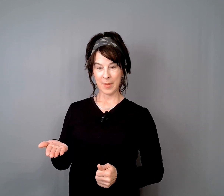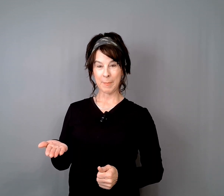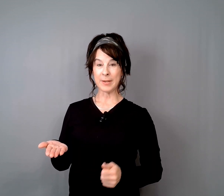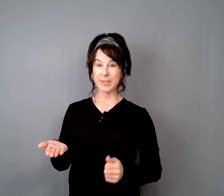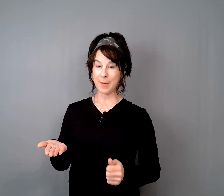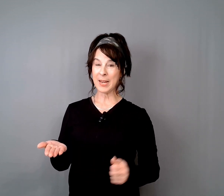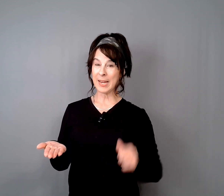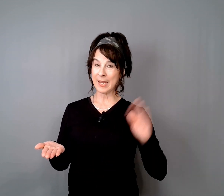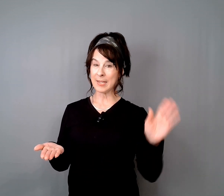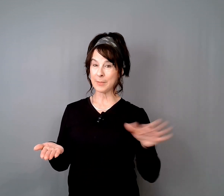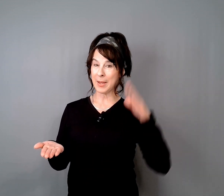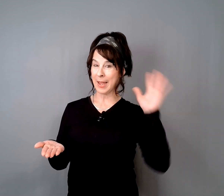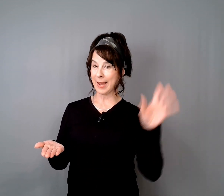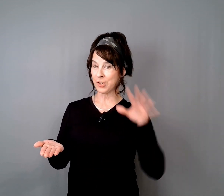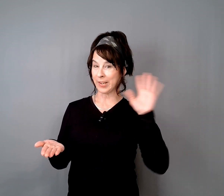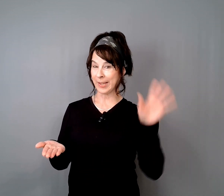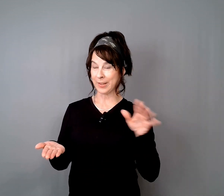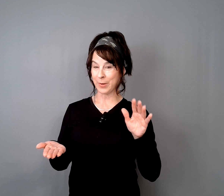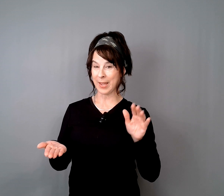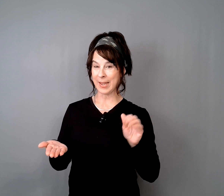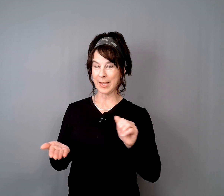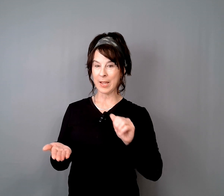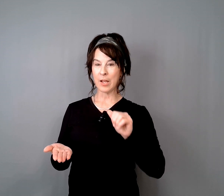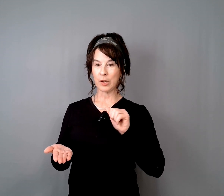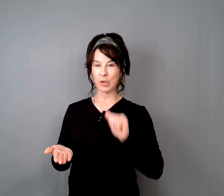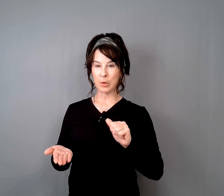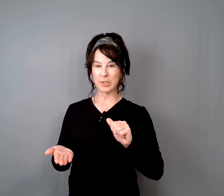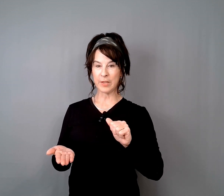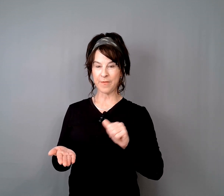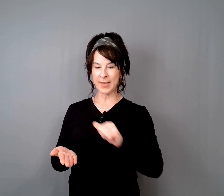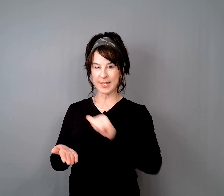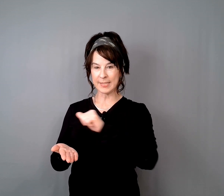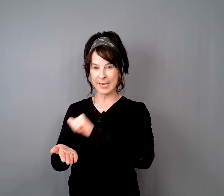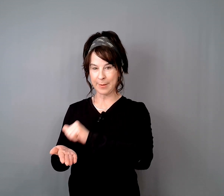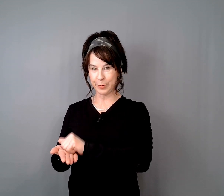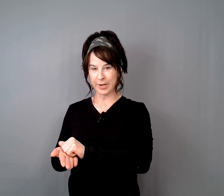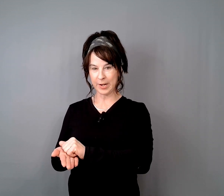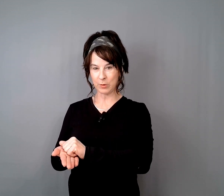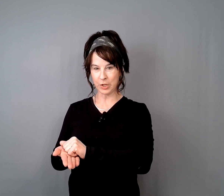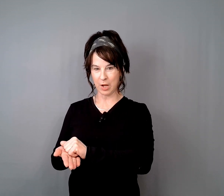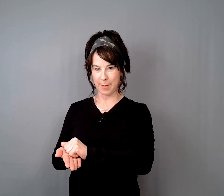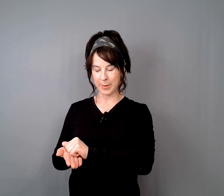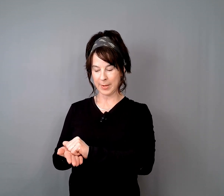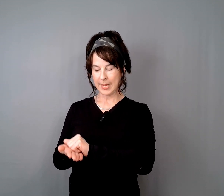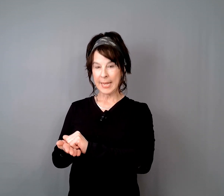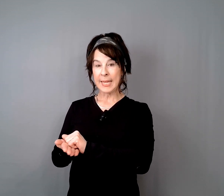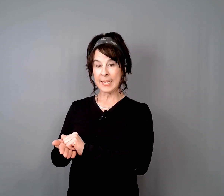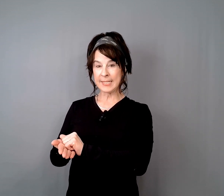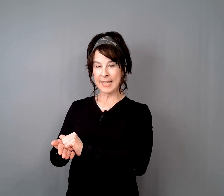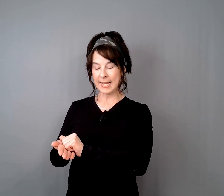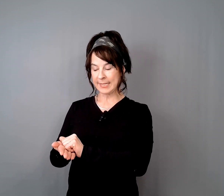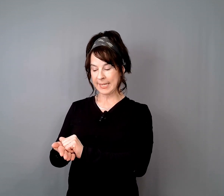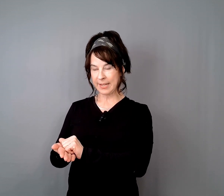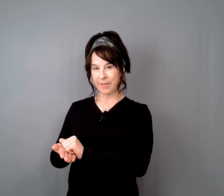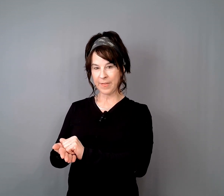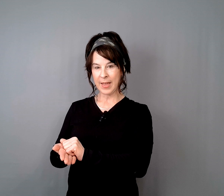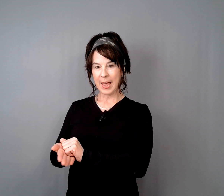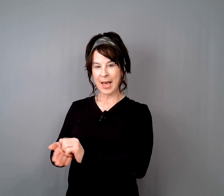My dominant hand is my action hand, okay? Close the fist and put it on top. It's as if I